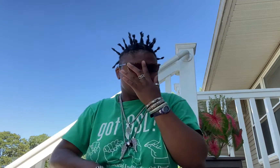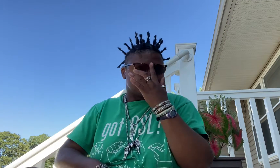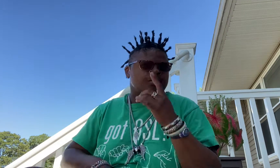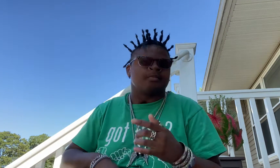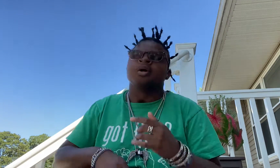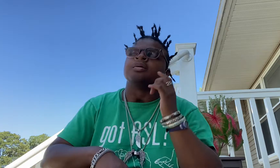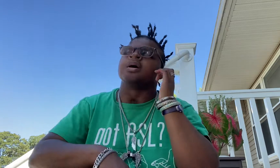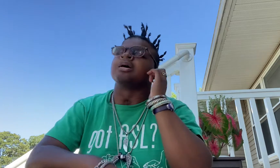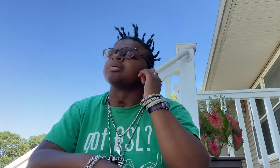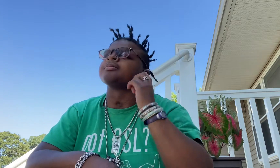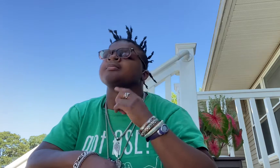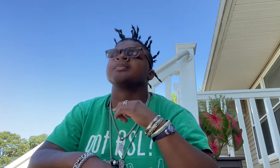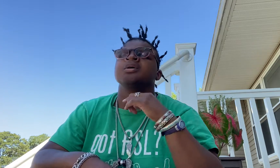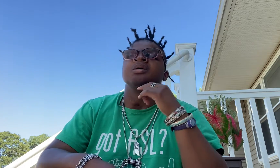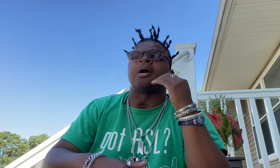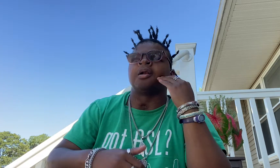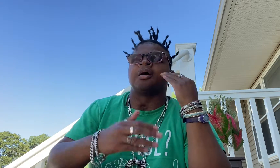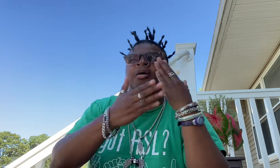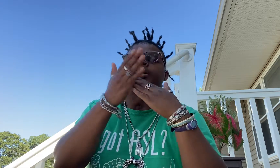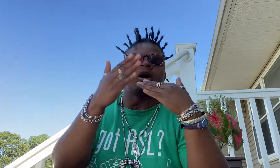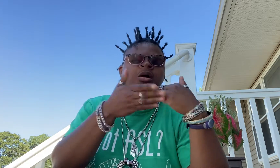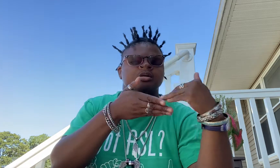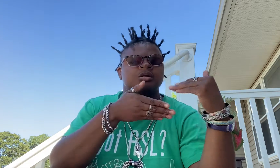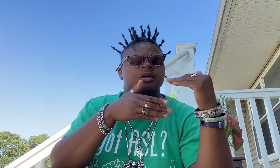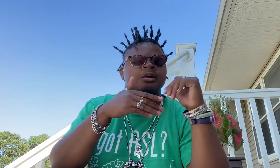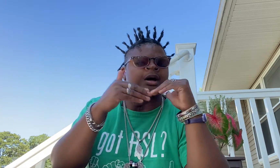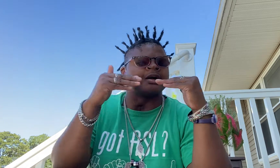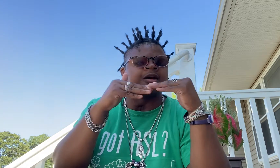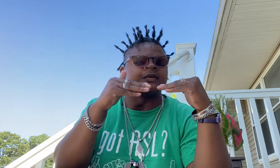Yeah, so I know the parts are not even.